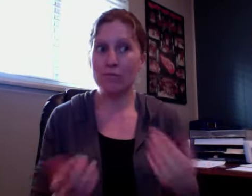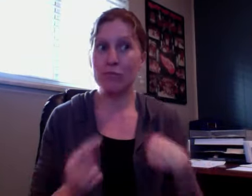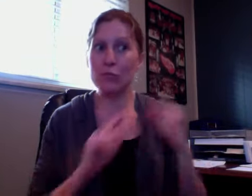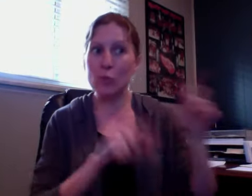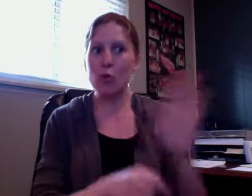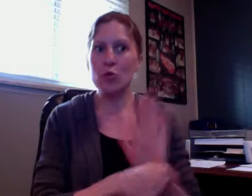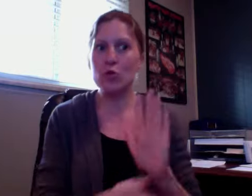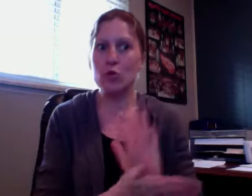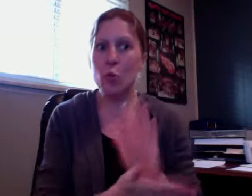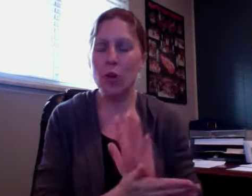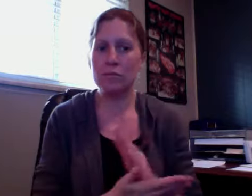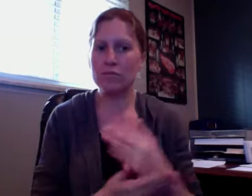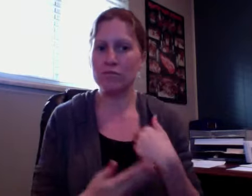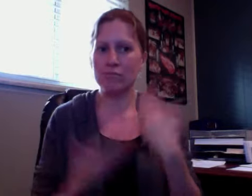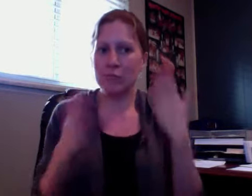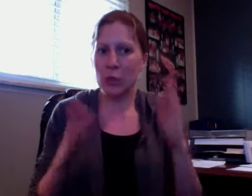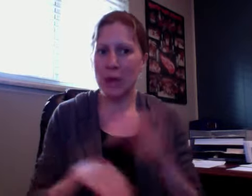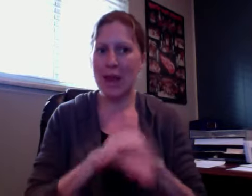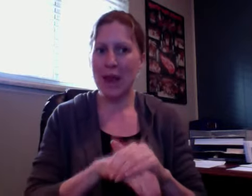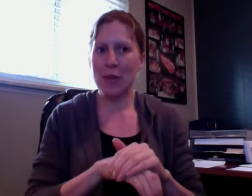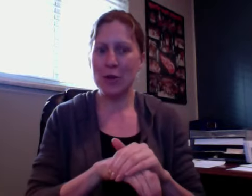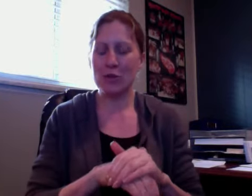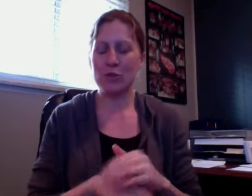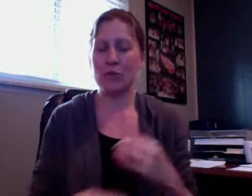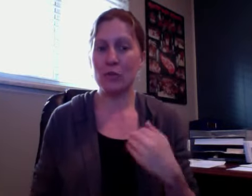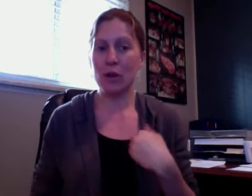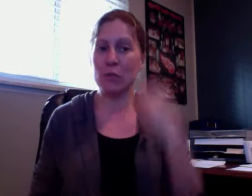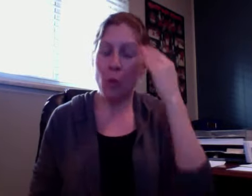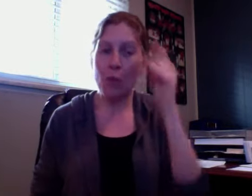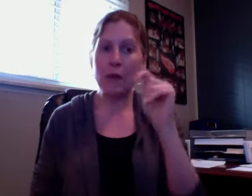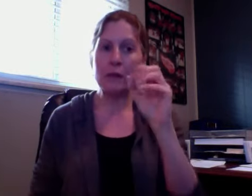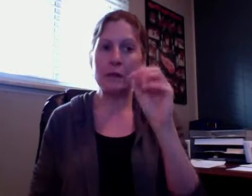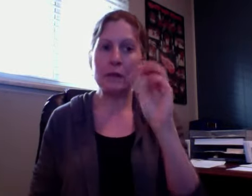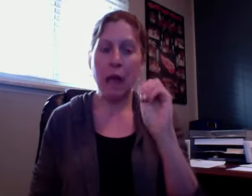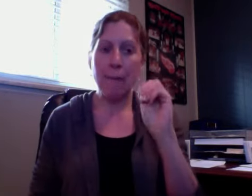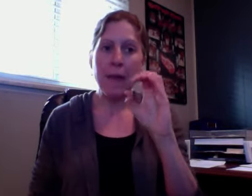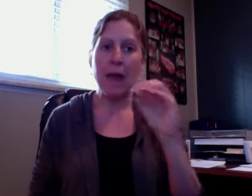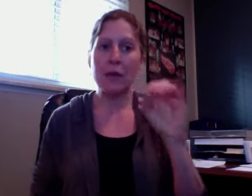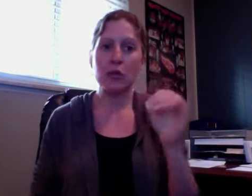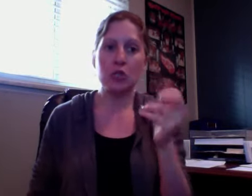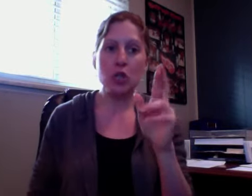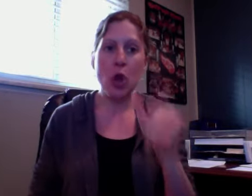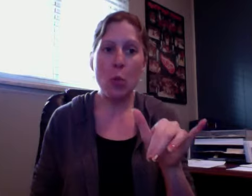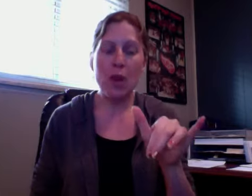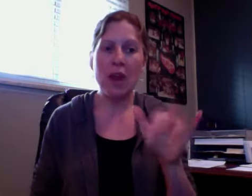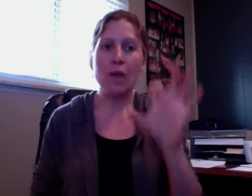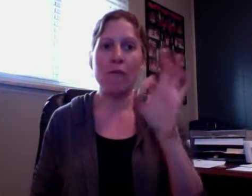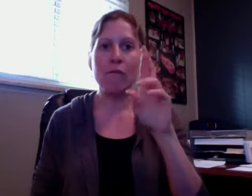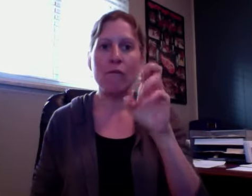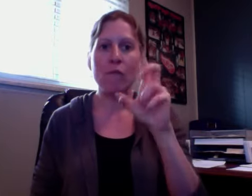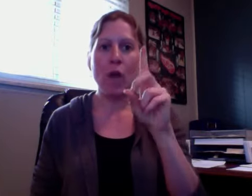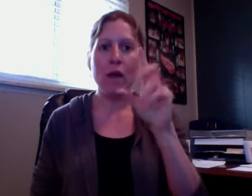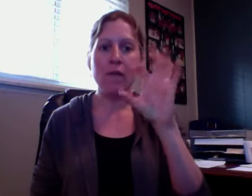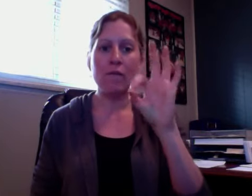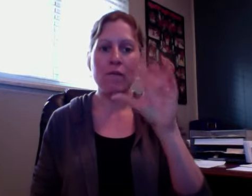knew Fred Flintstone, Tom and Jerry. Woody Woodpecker was good, but we did not know how to fluently speak with other kids in